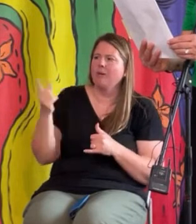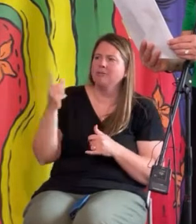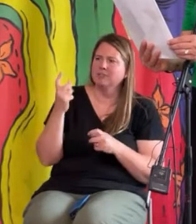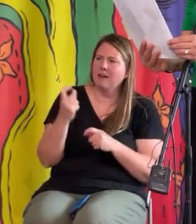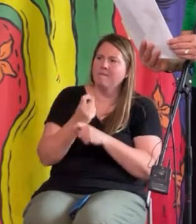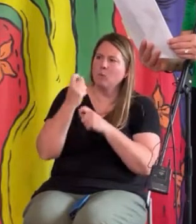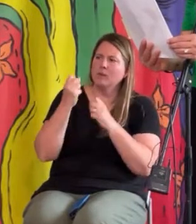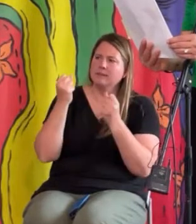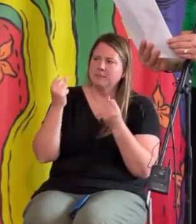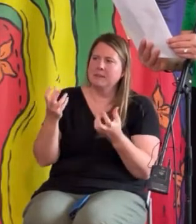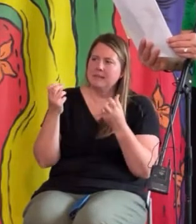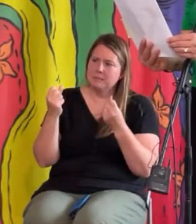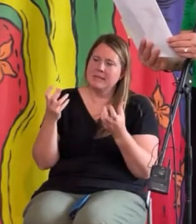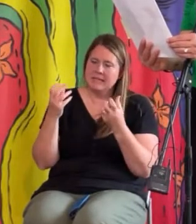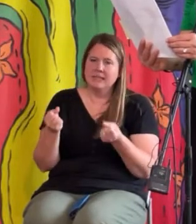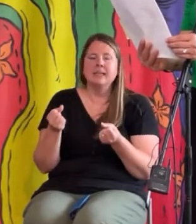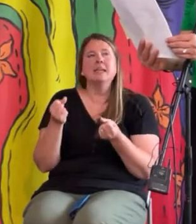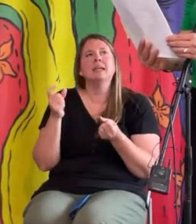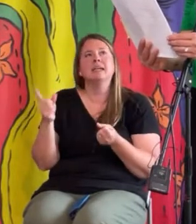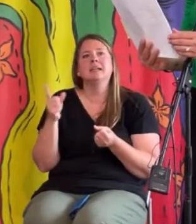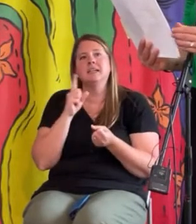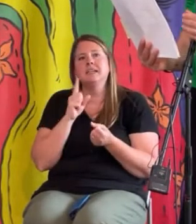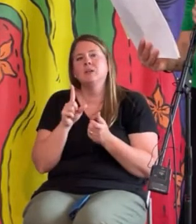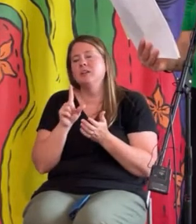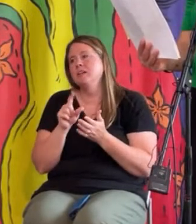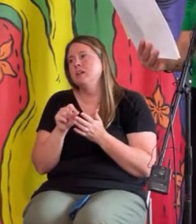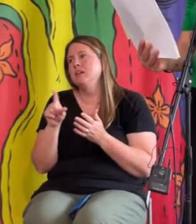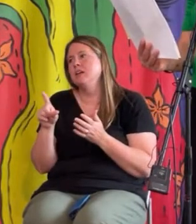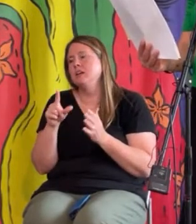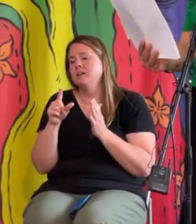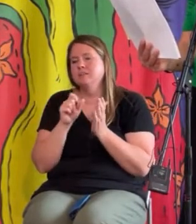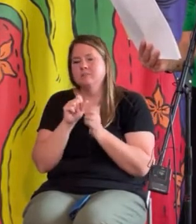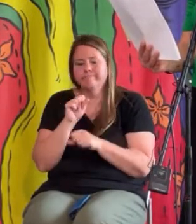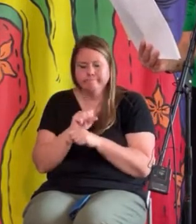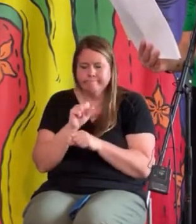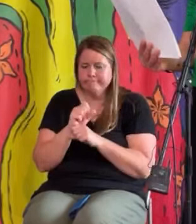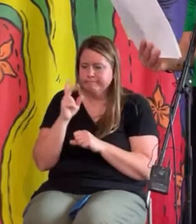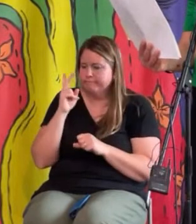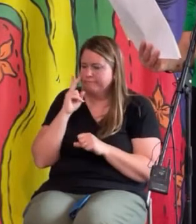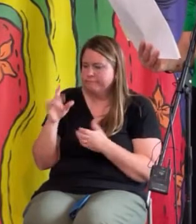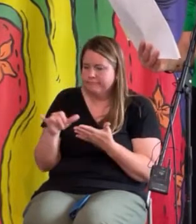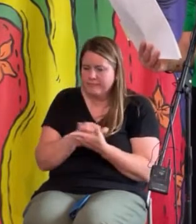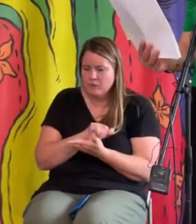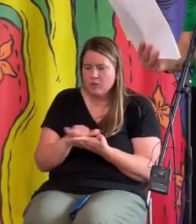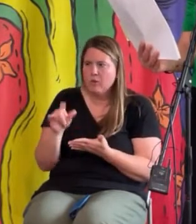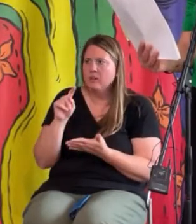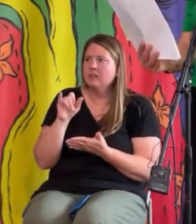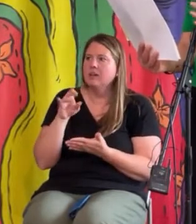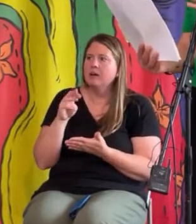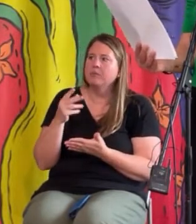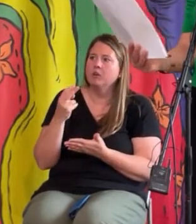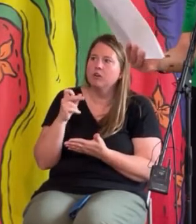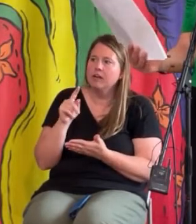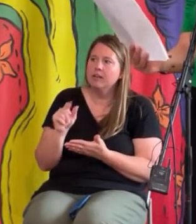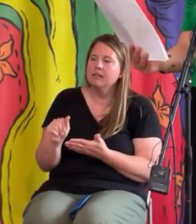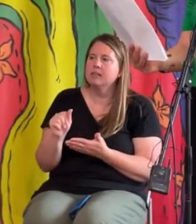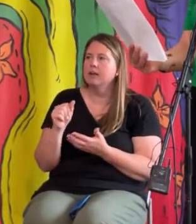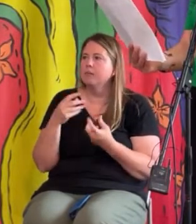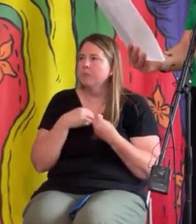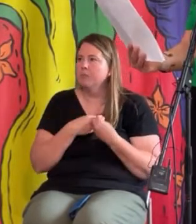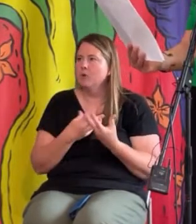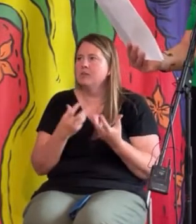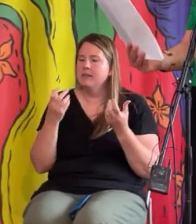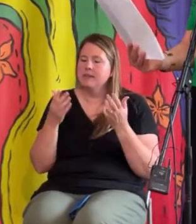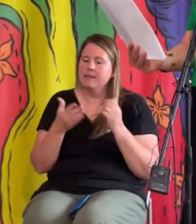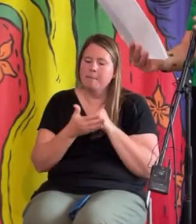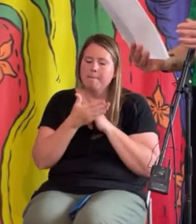of the Pushcart Prize. Her work has appeared in the New York Times, Granta, Atlantic Monthly, Nation, Poetry, the best places